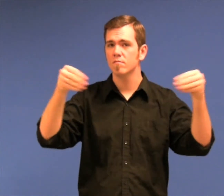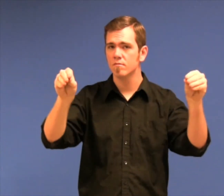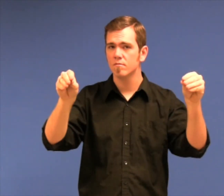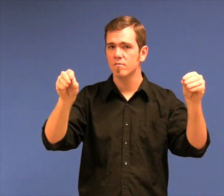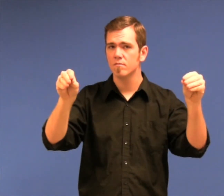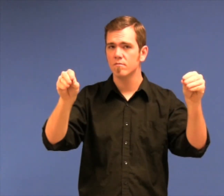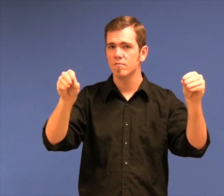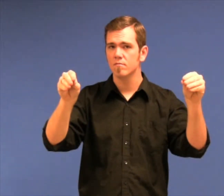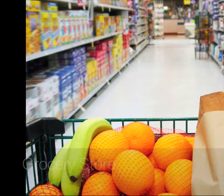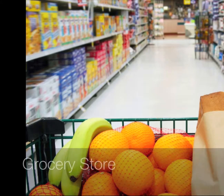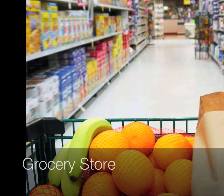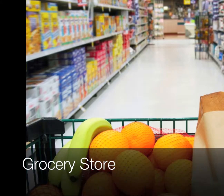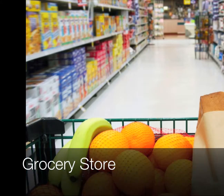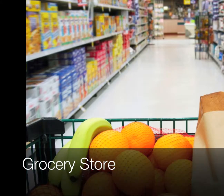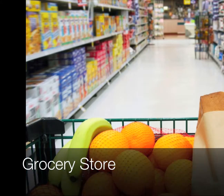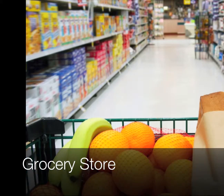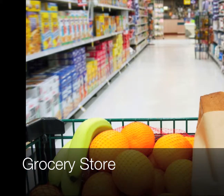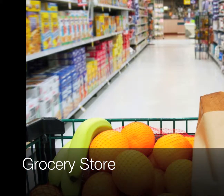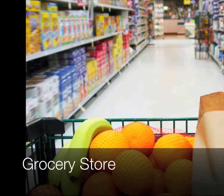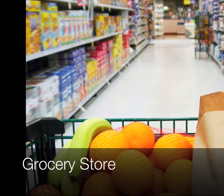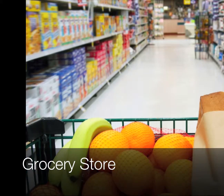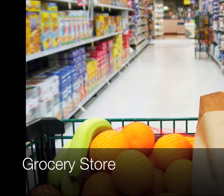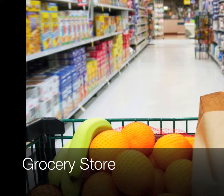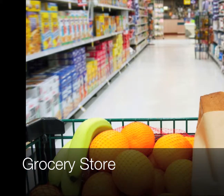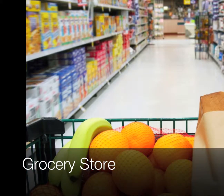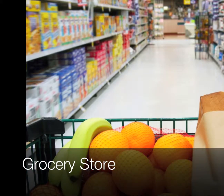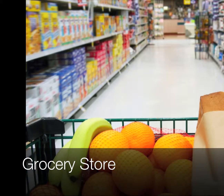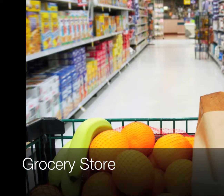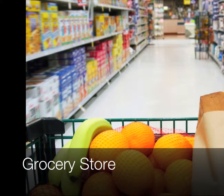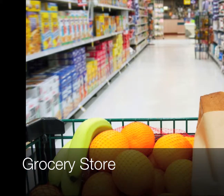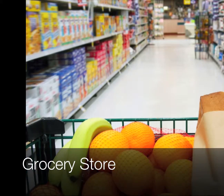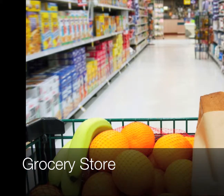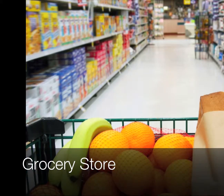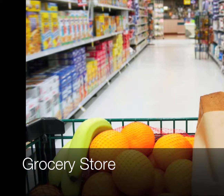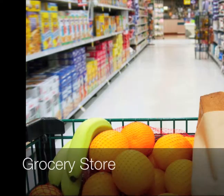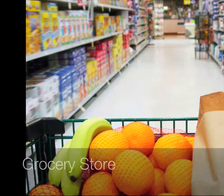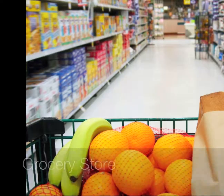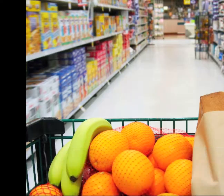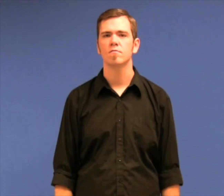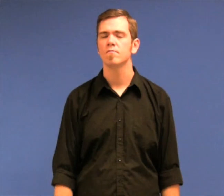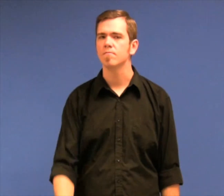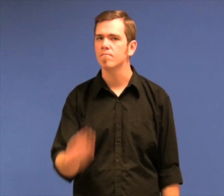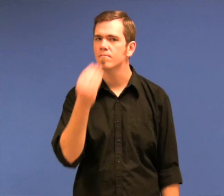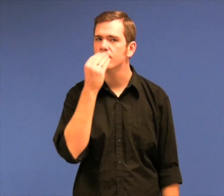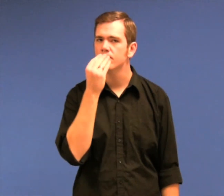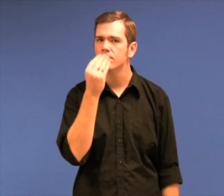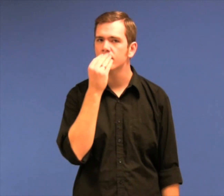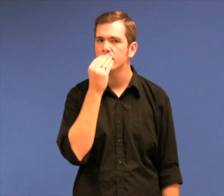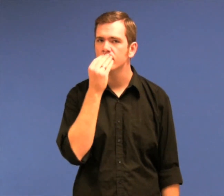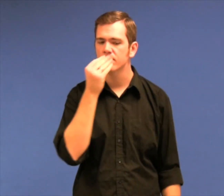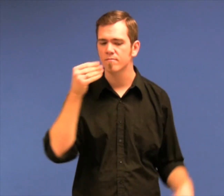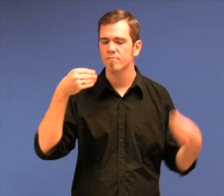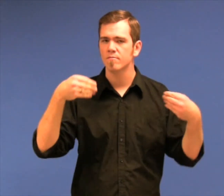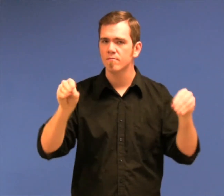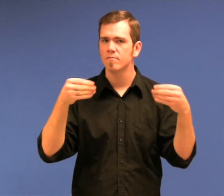store. The next sign is grocery store. So a grocery store is a place where you buy food. So it's food